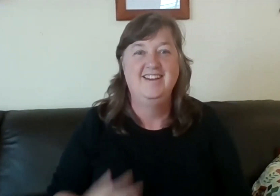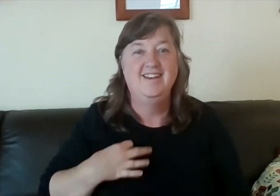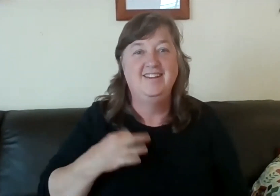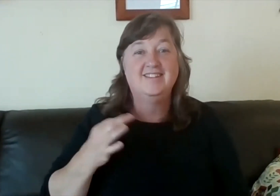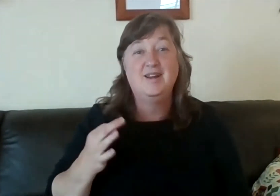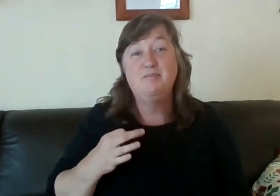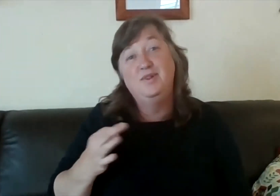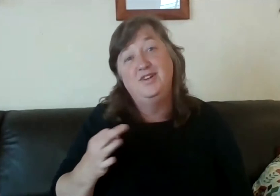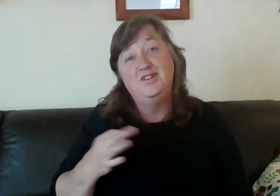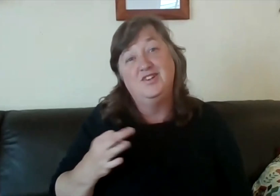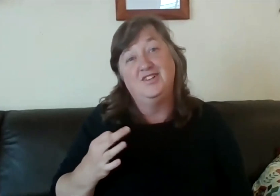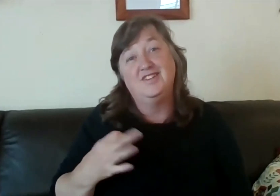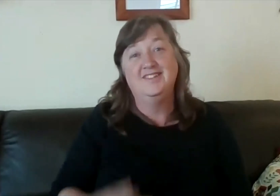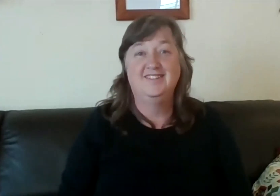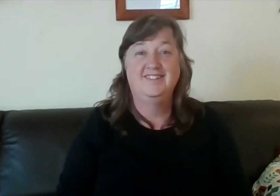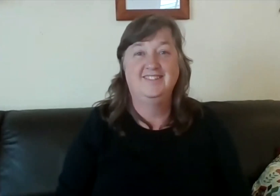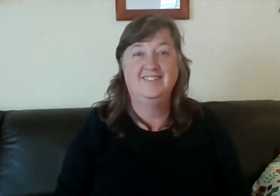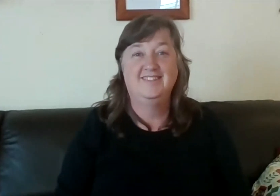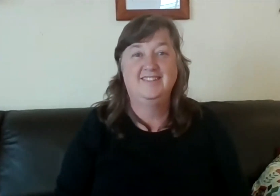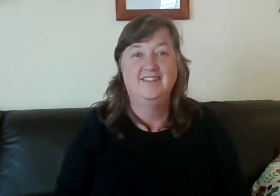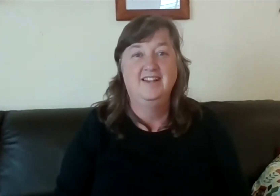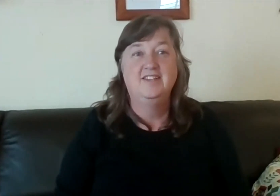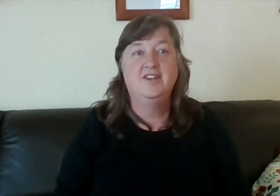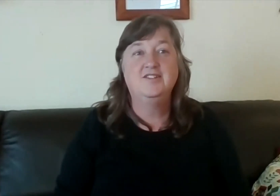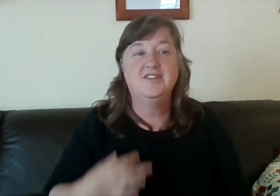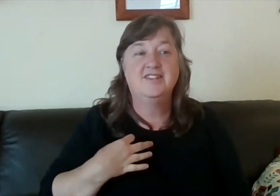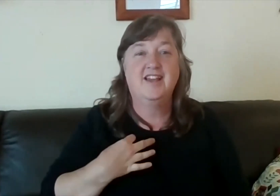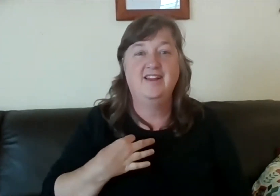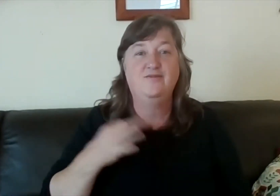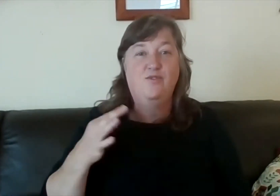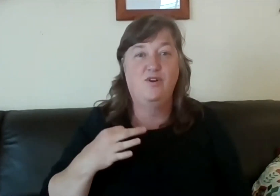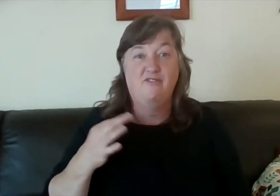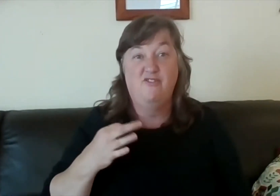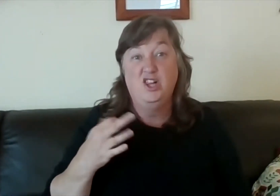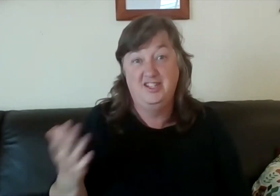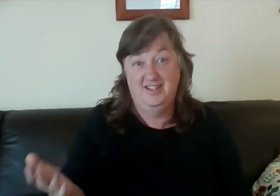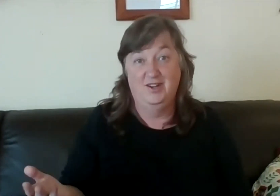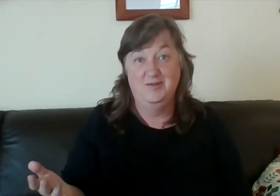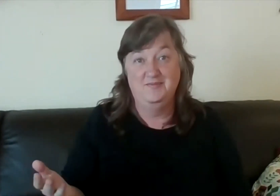You just kind of pull on your shirt. It's also the sign for volunteer.